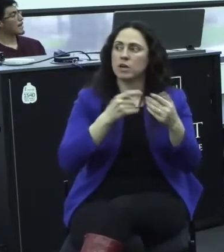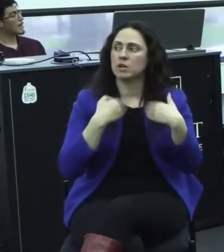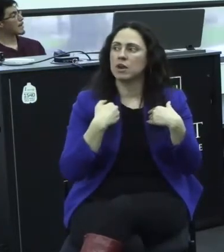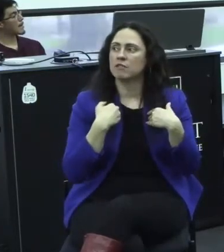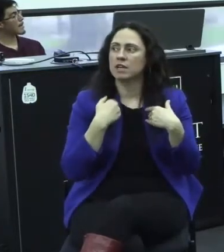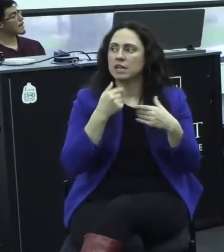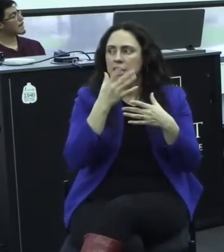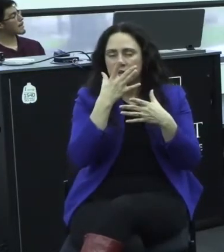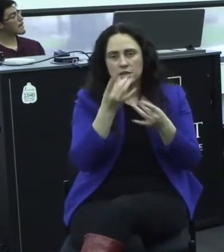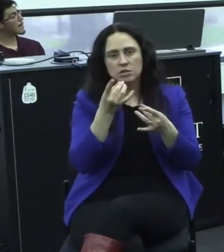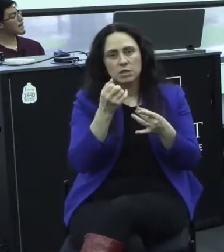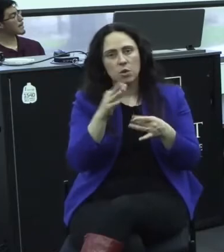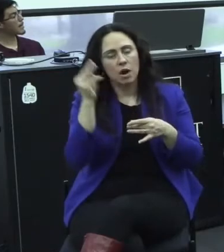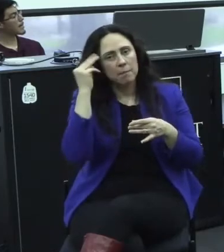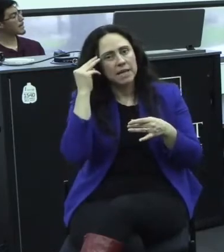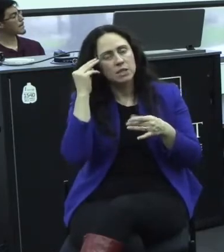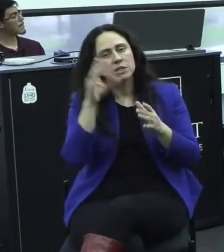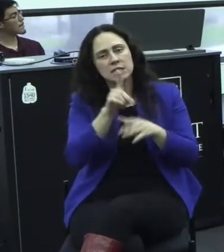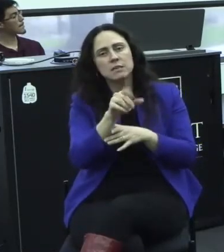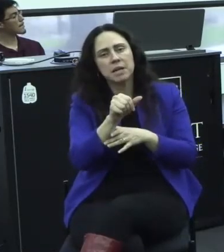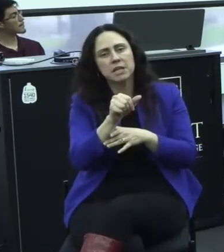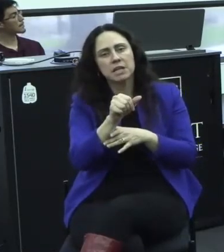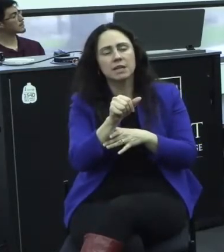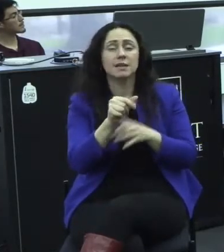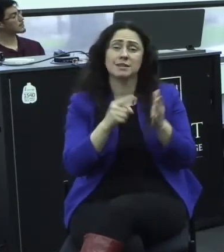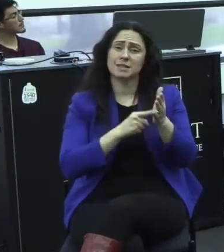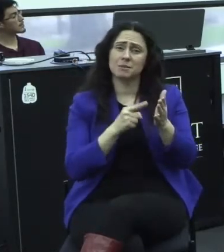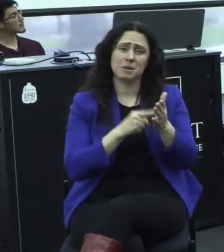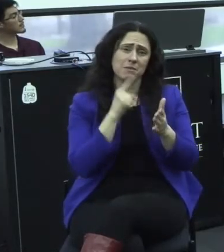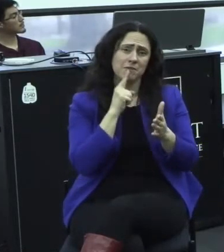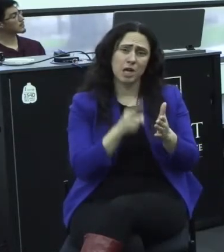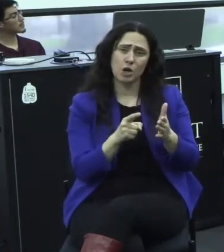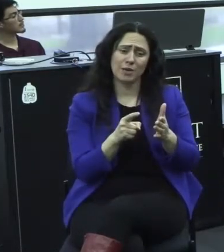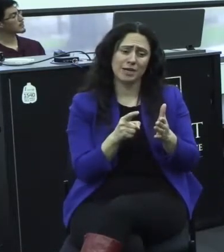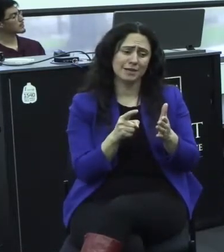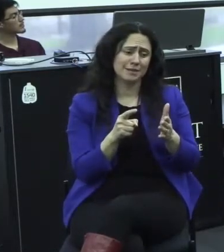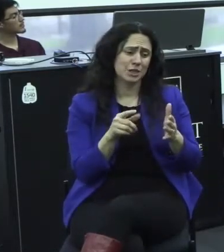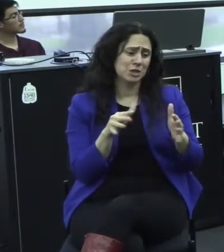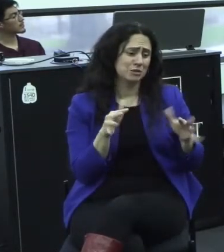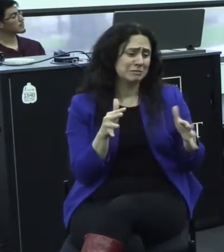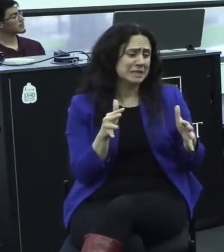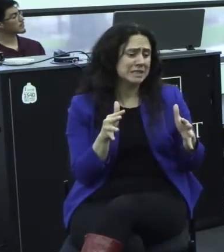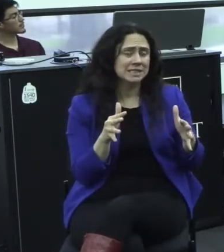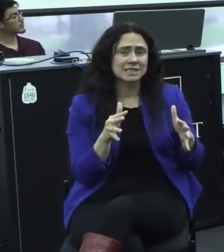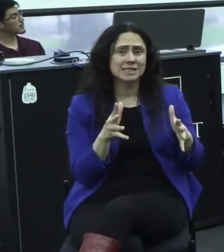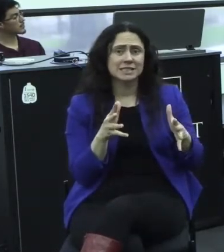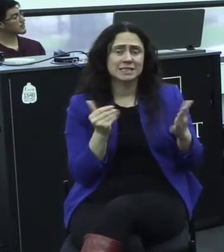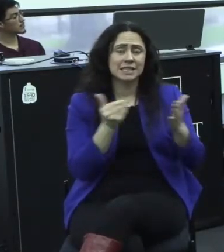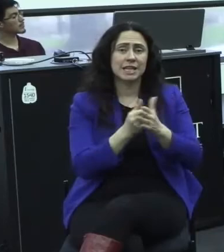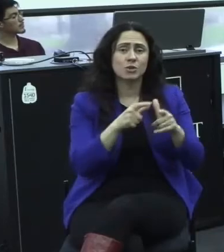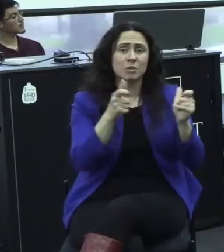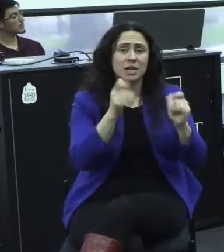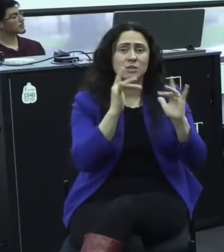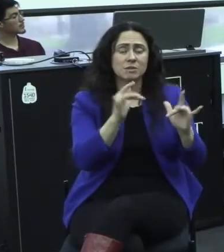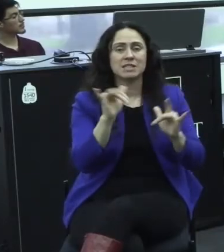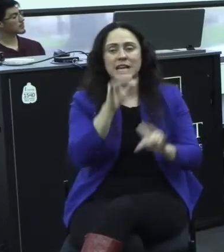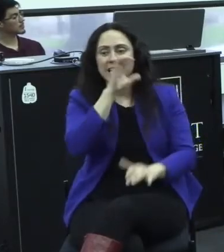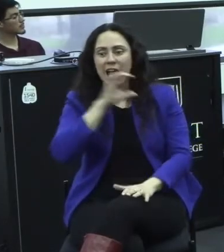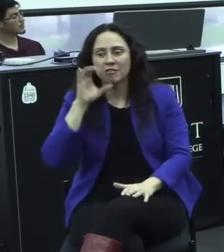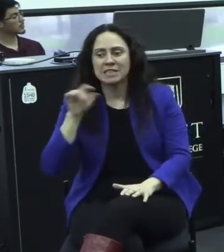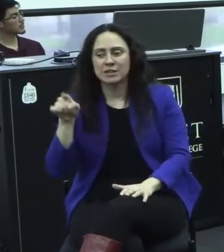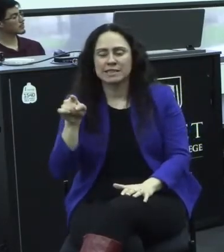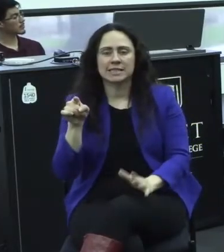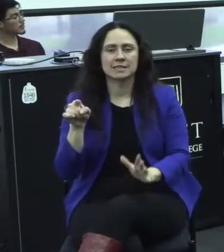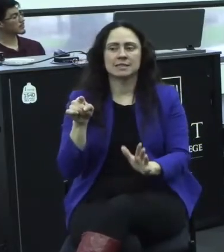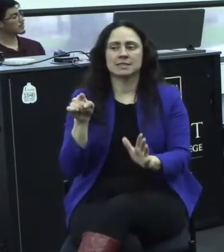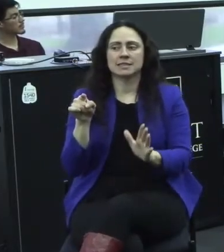interesting or a mental disability, sometimes it's very like nervousness to get to a bigger space. For example, like a cafeteria, you might be